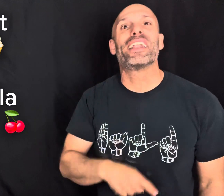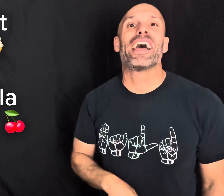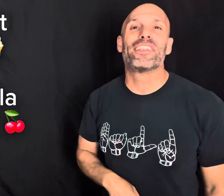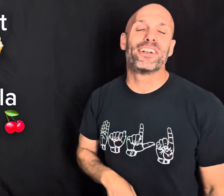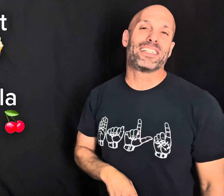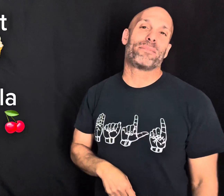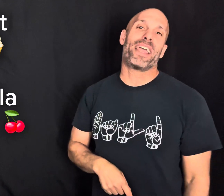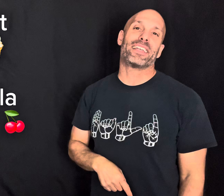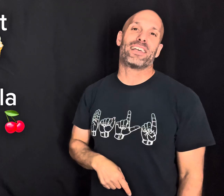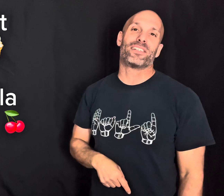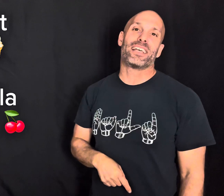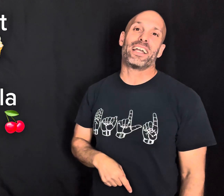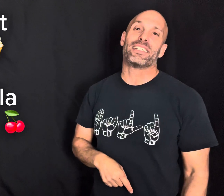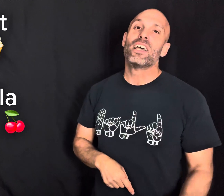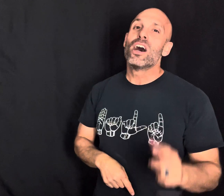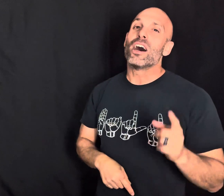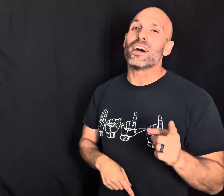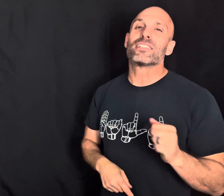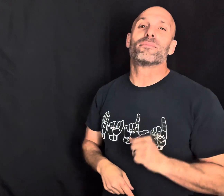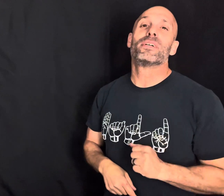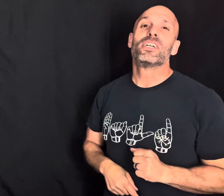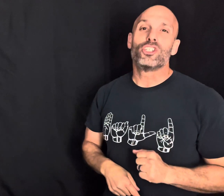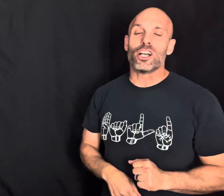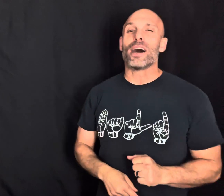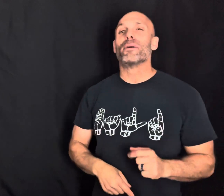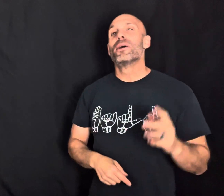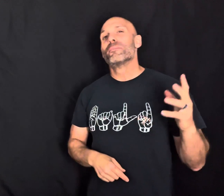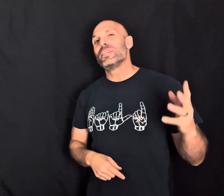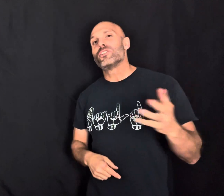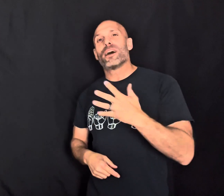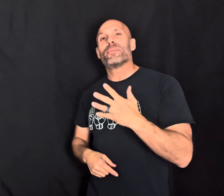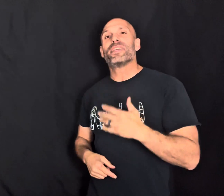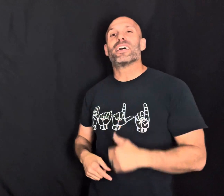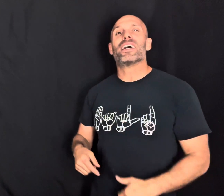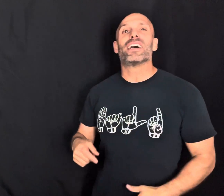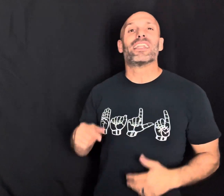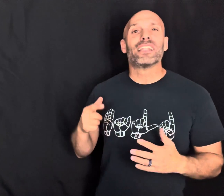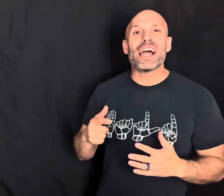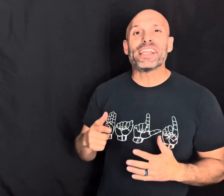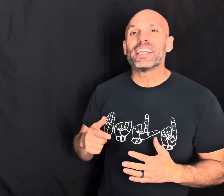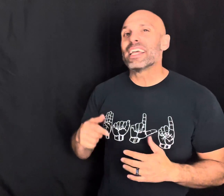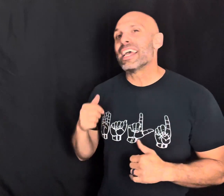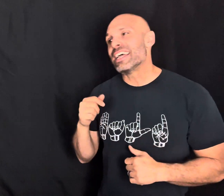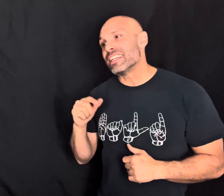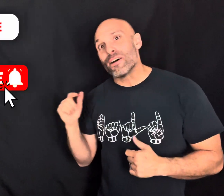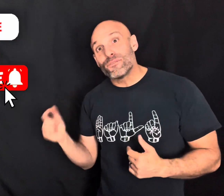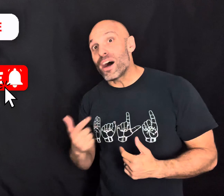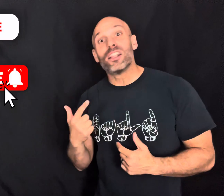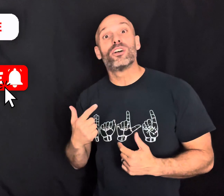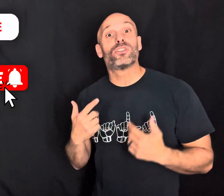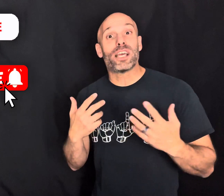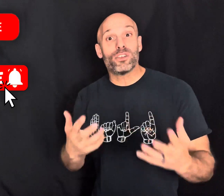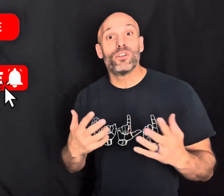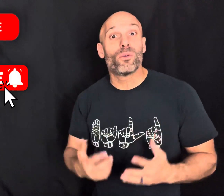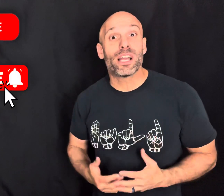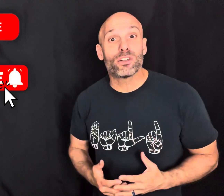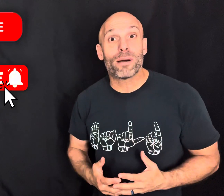at learning some ASL signs. Awesome job. Please drop me a like and follow so that you know when I drop